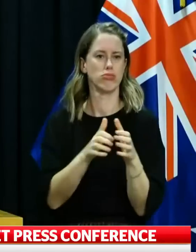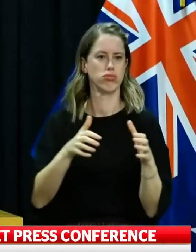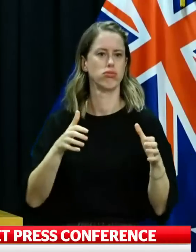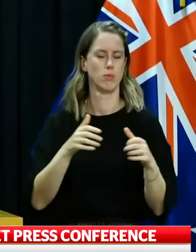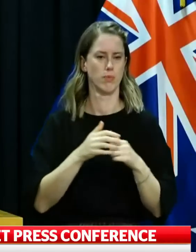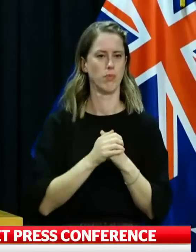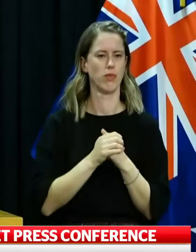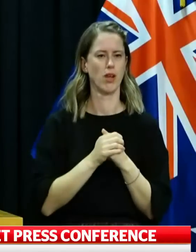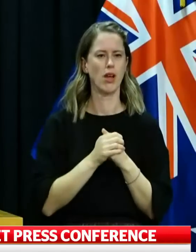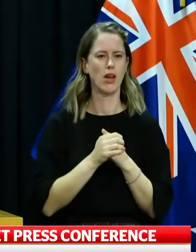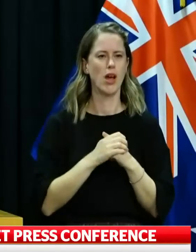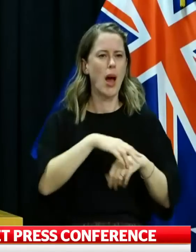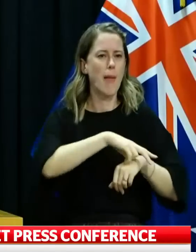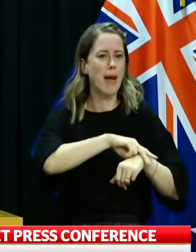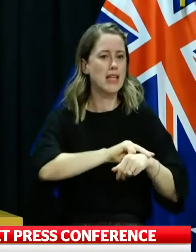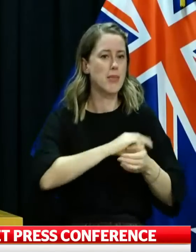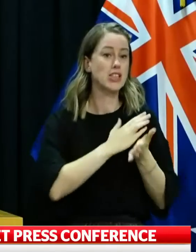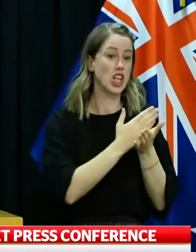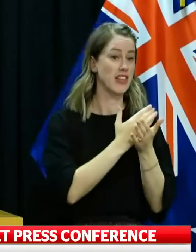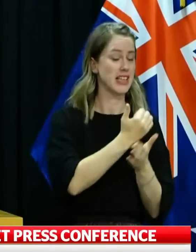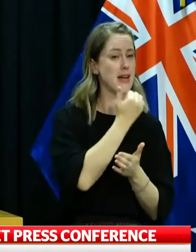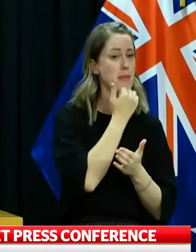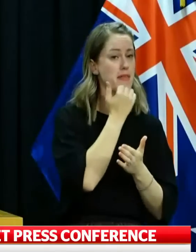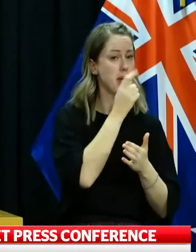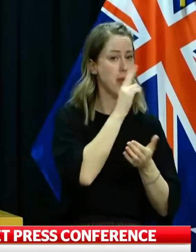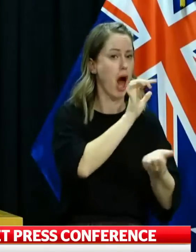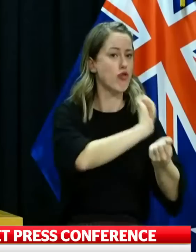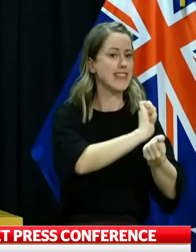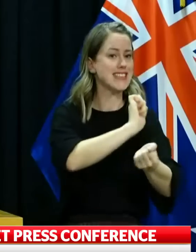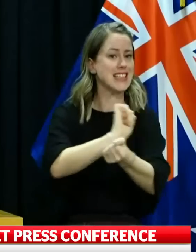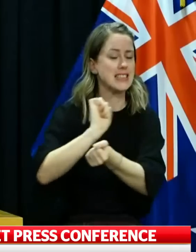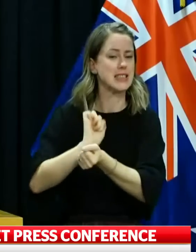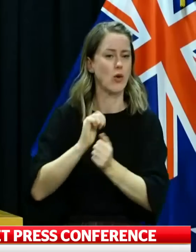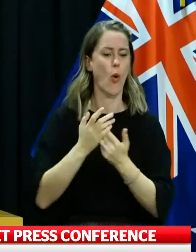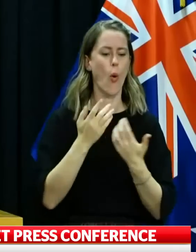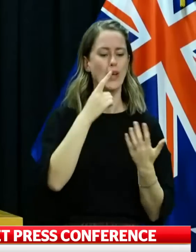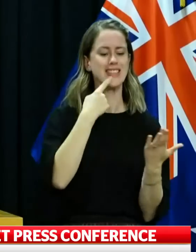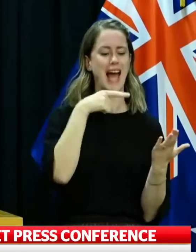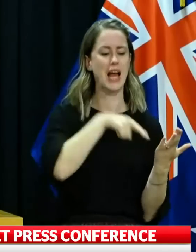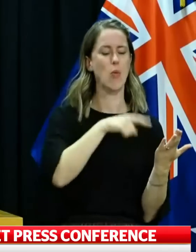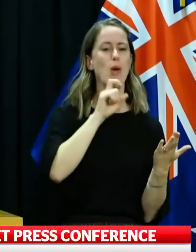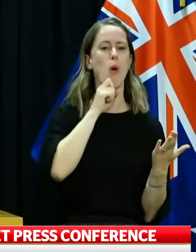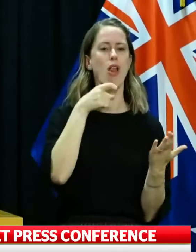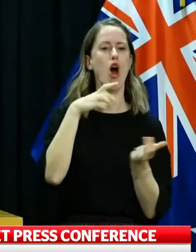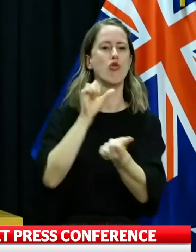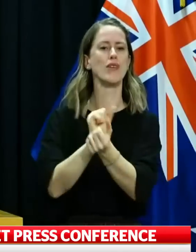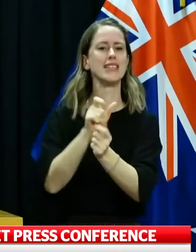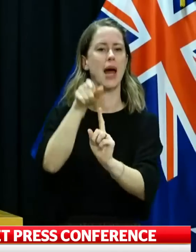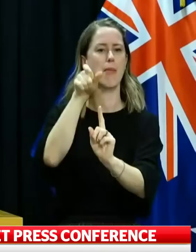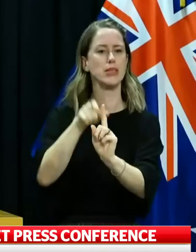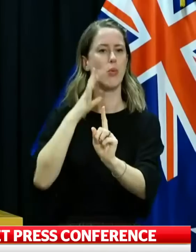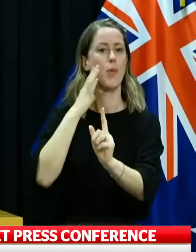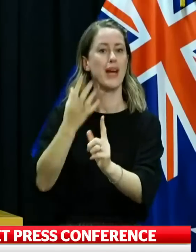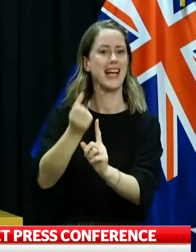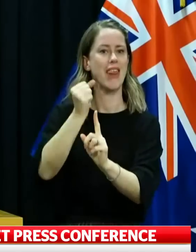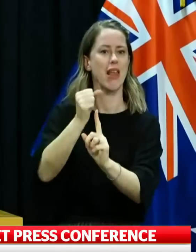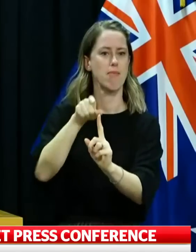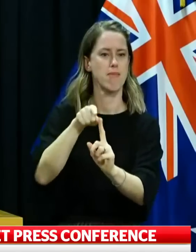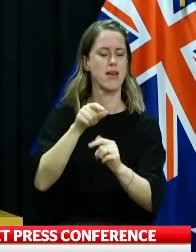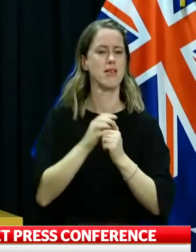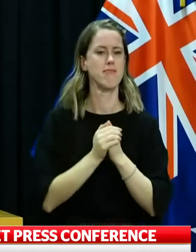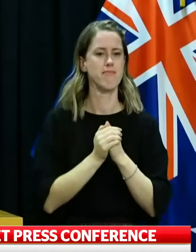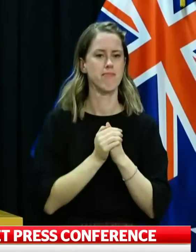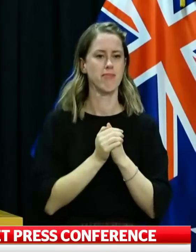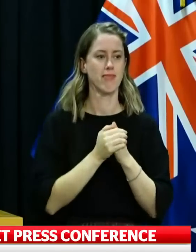sharing some of the information of the number of arrests that have been made, warrants that have been issued and undertaken, also the number